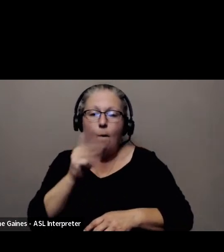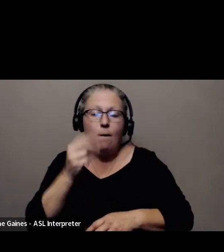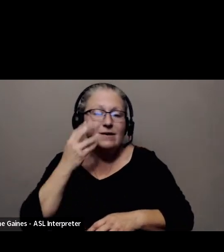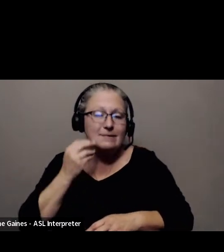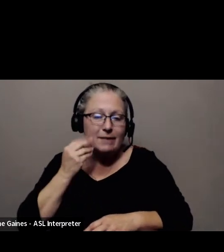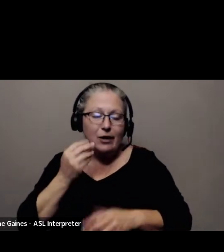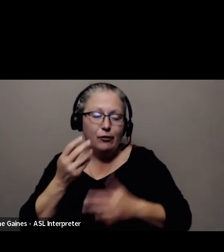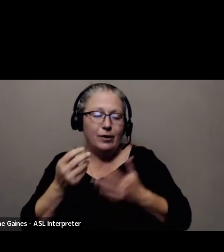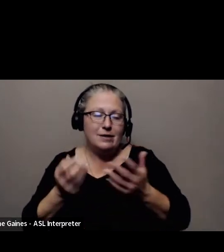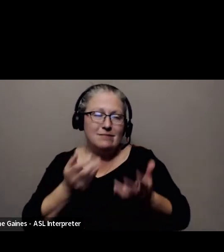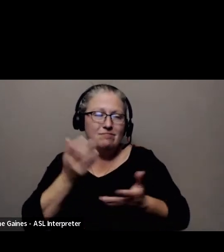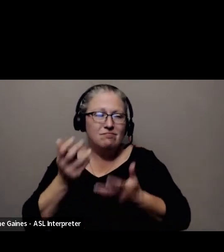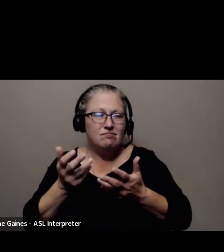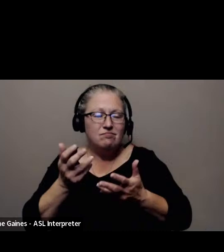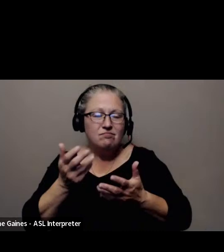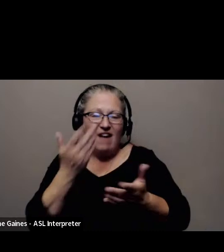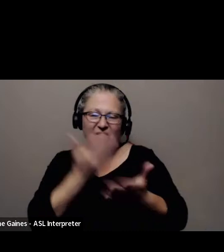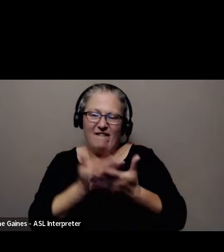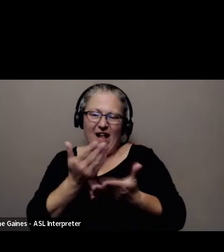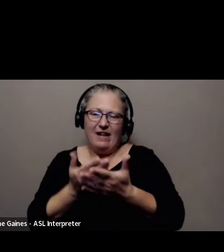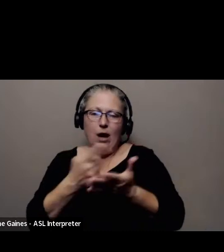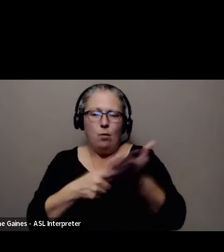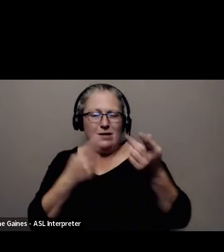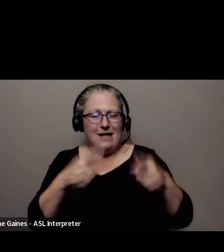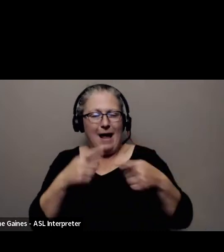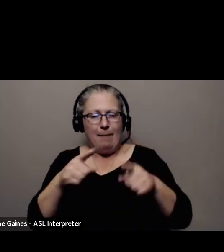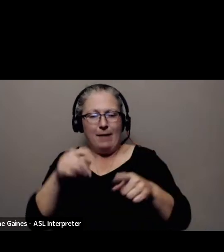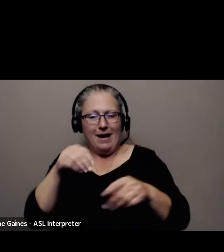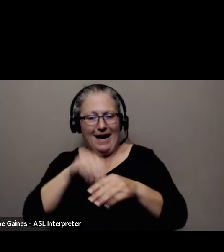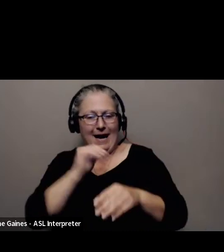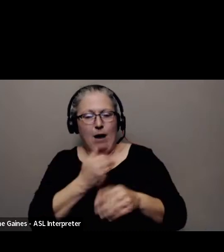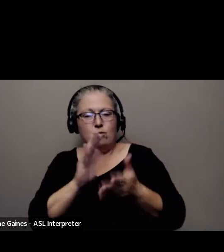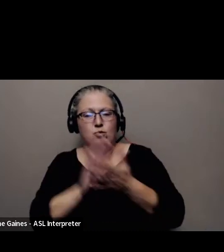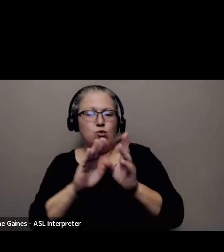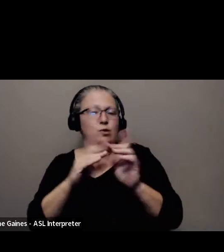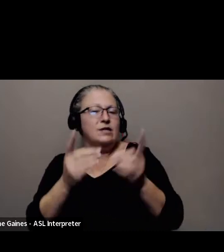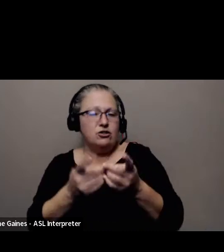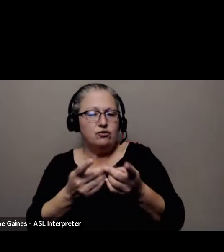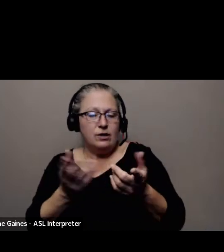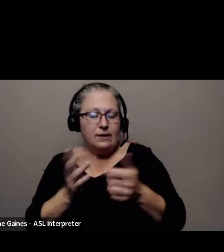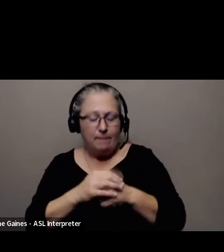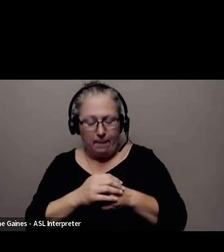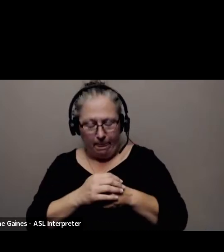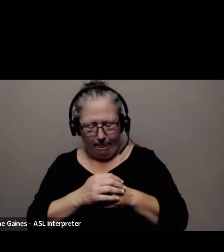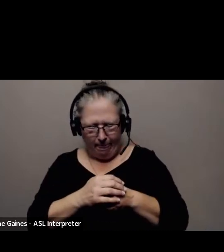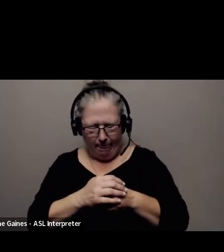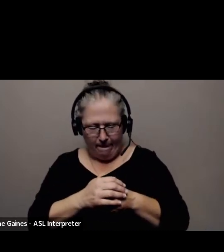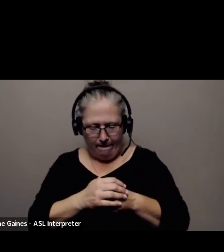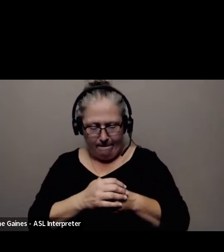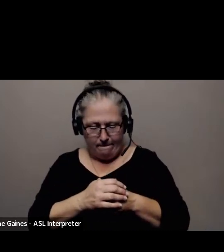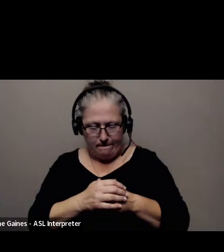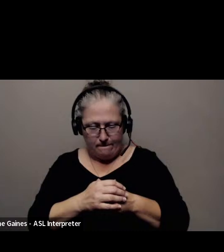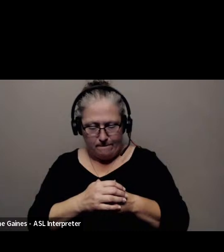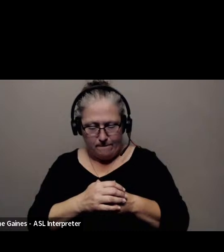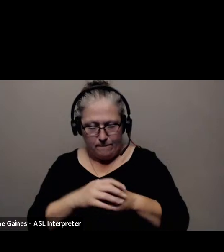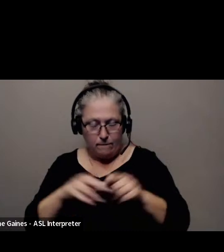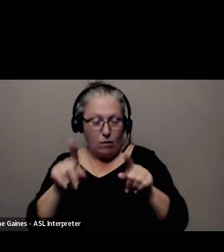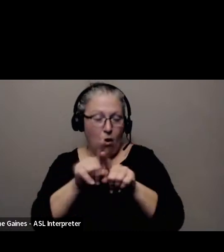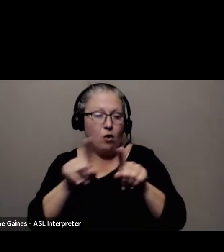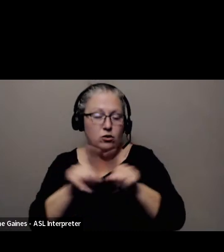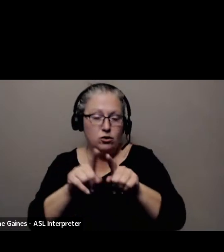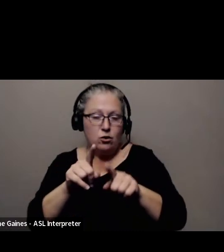experiences, and kind of validate what's happening in our school district. And along with a lot of the